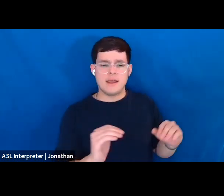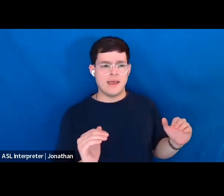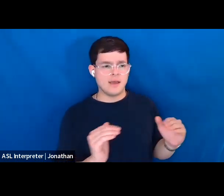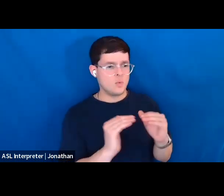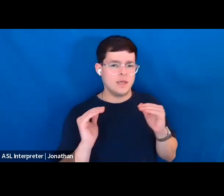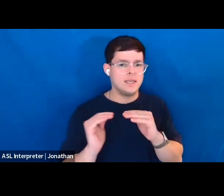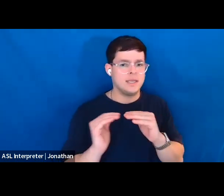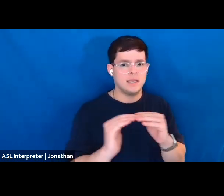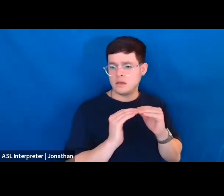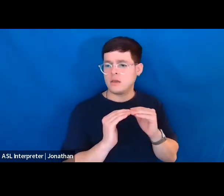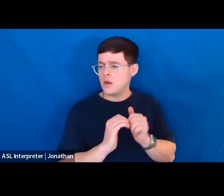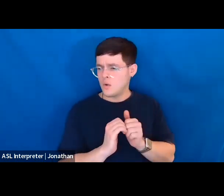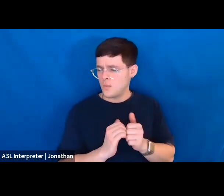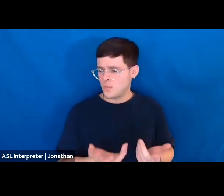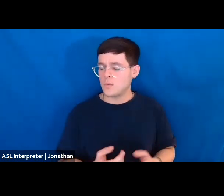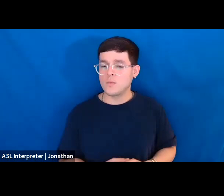doing.